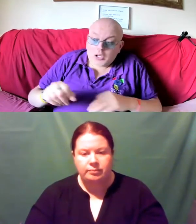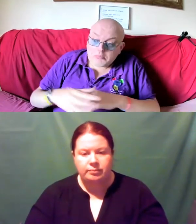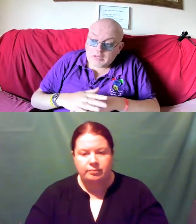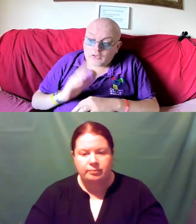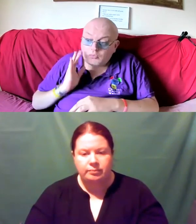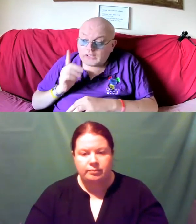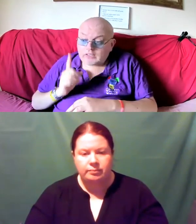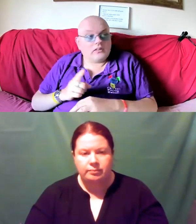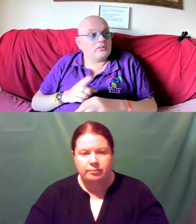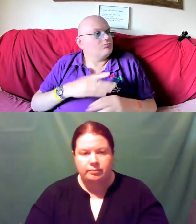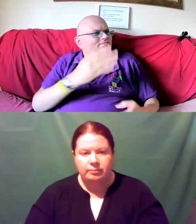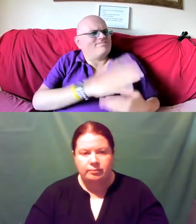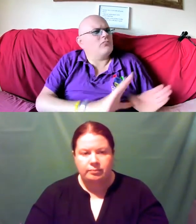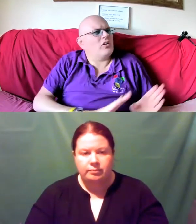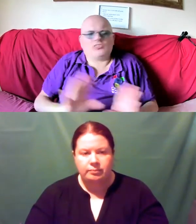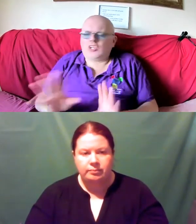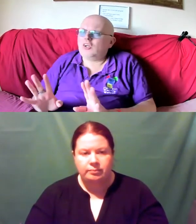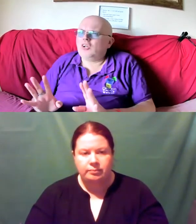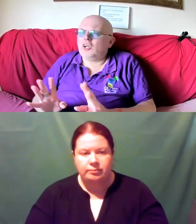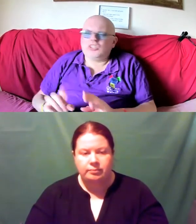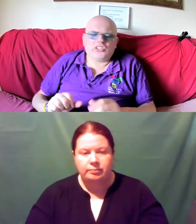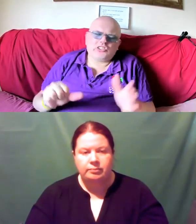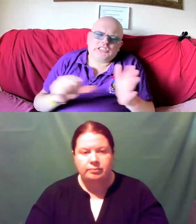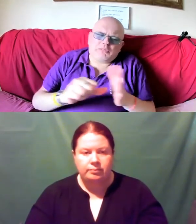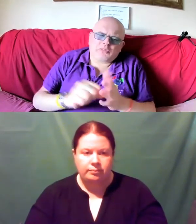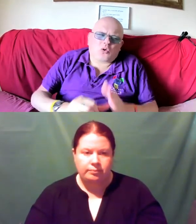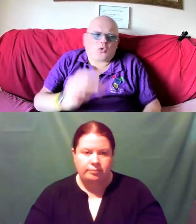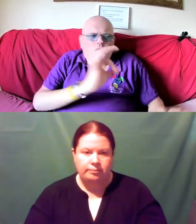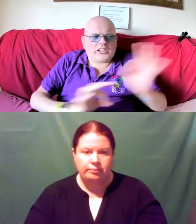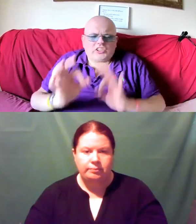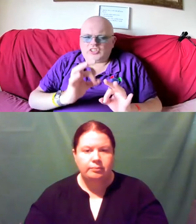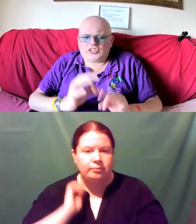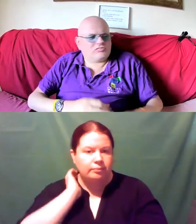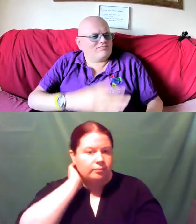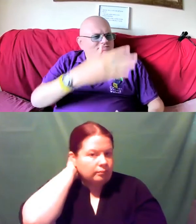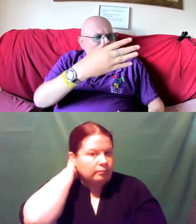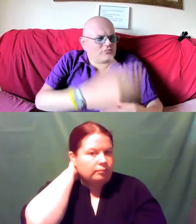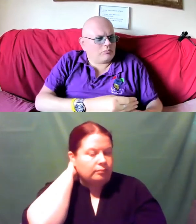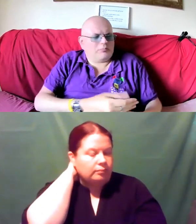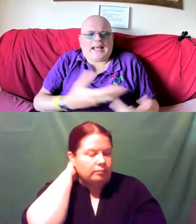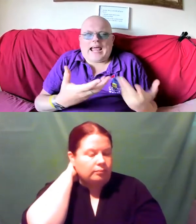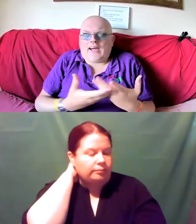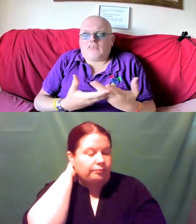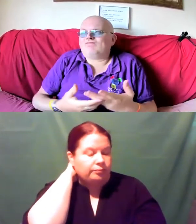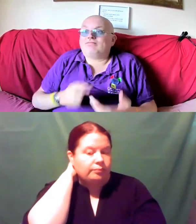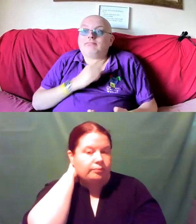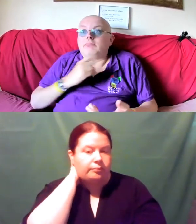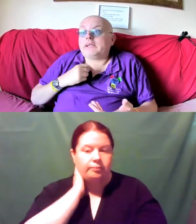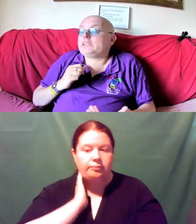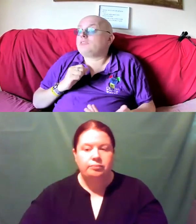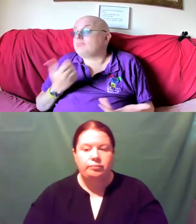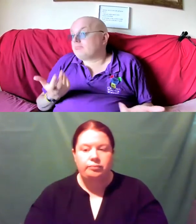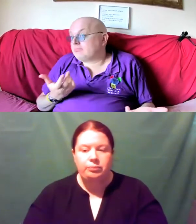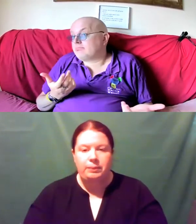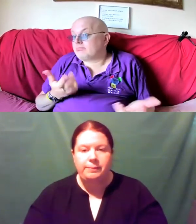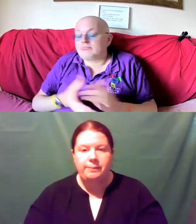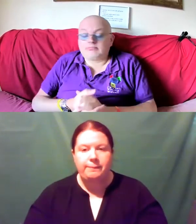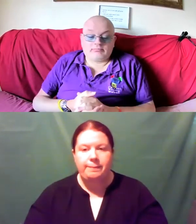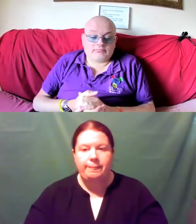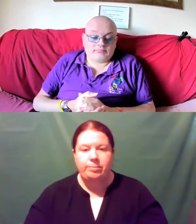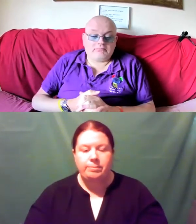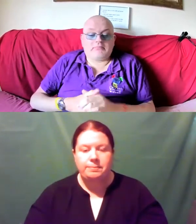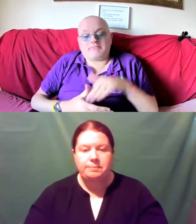level, I was shutting down the awkward conversations by doing something that was considered acceptable in that culture. But it took me